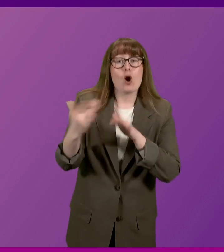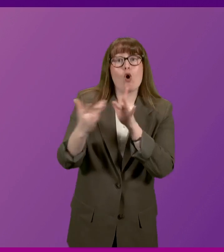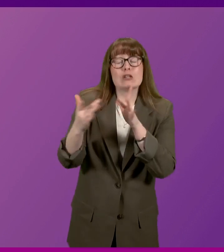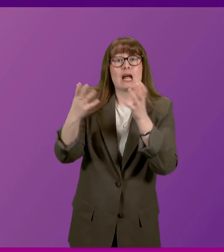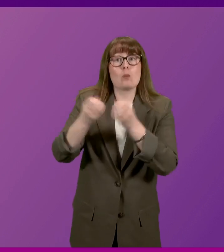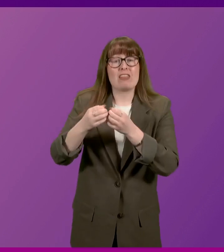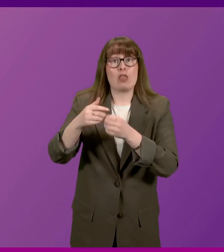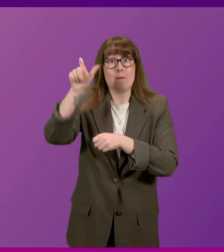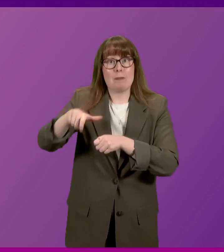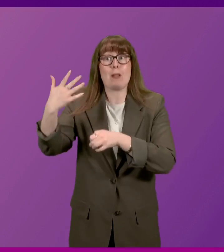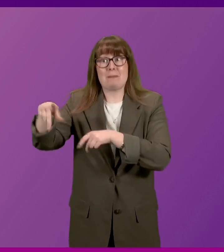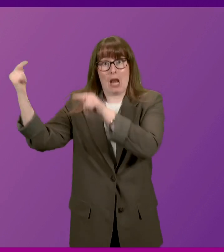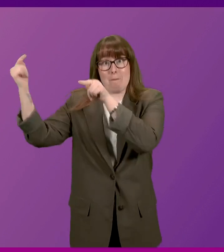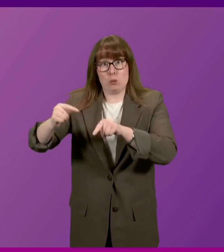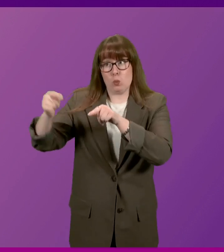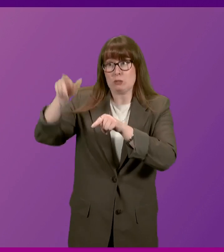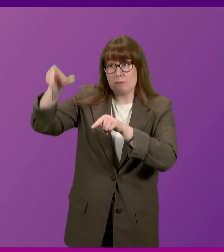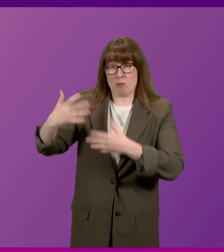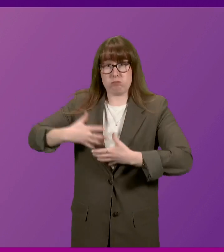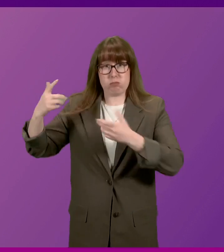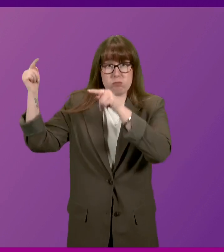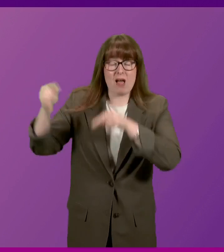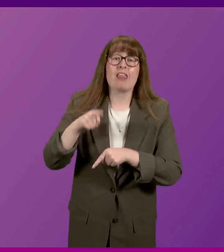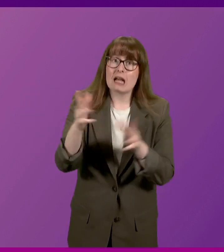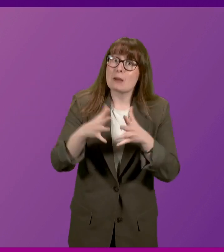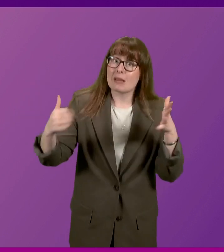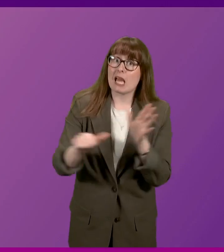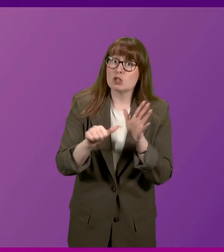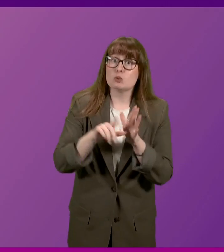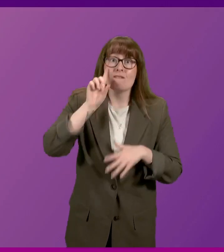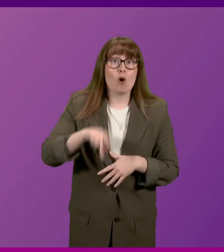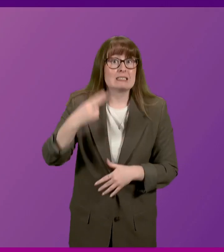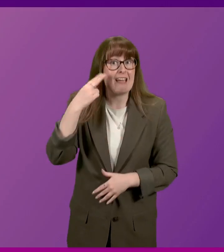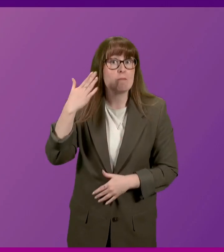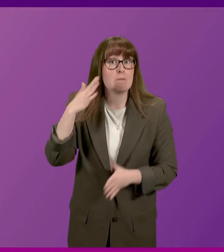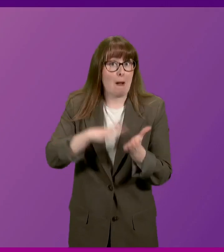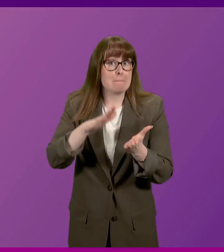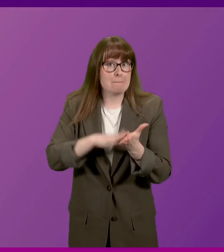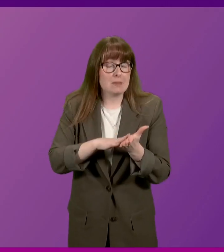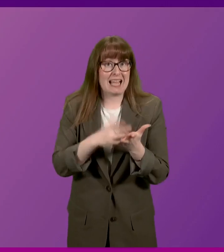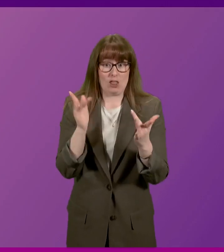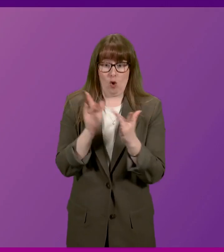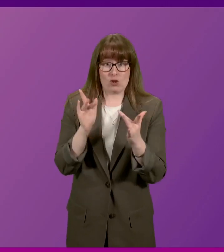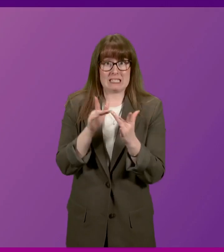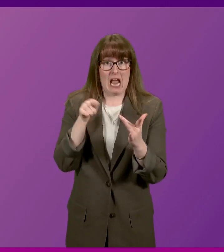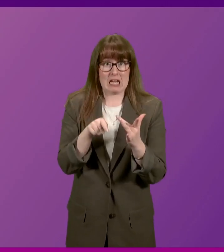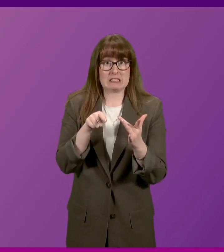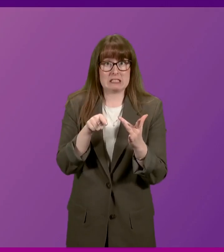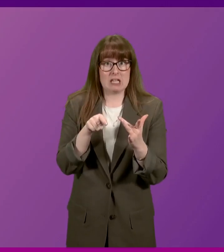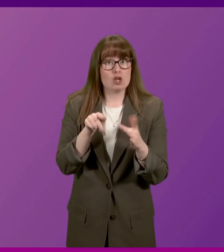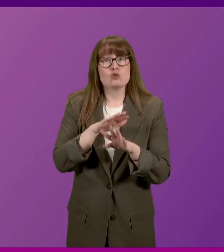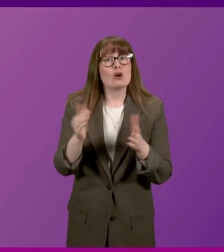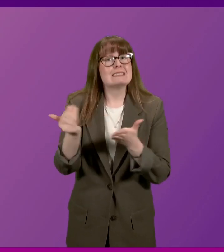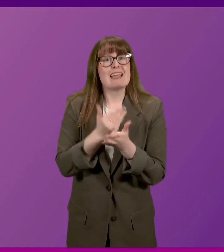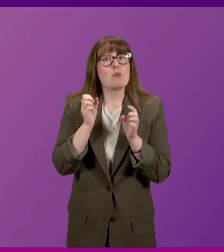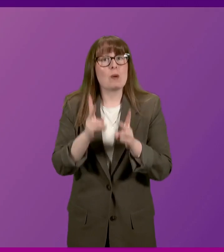a real huge issue for deaf mothers, and the fact that the contact wasn't being awarded safely,